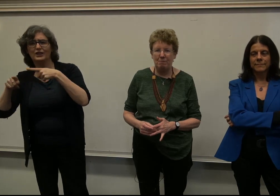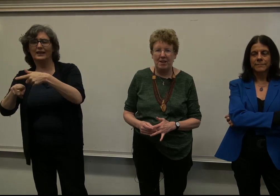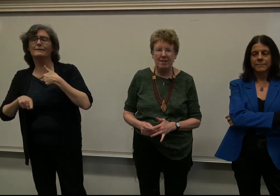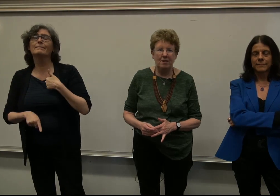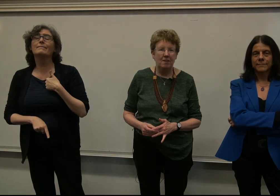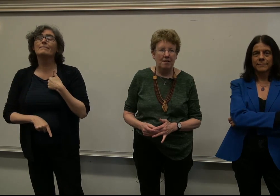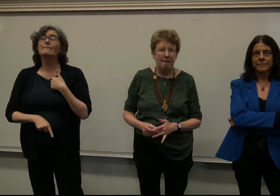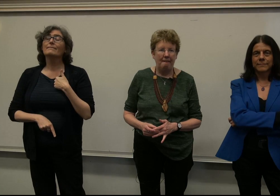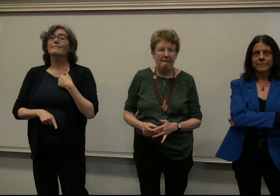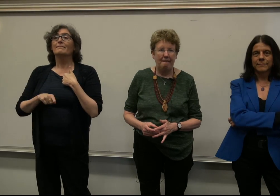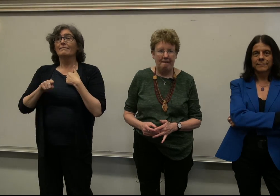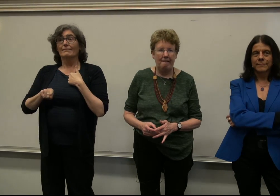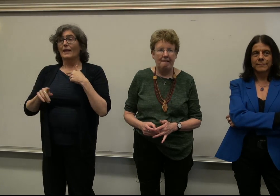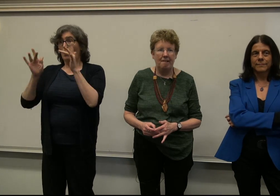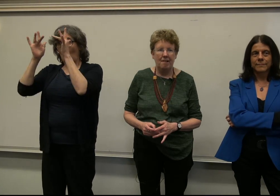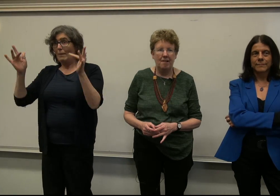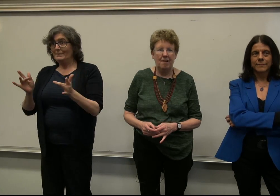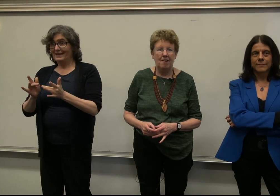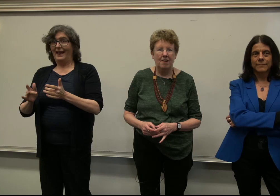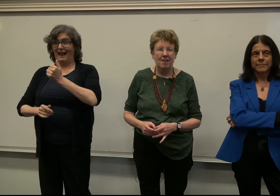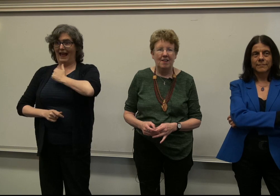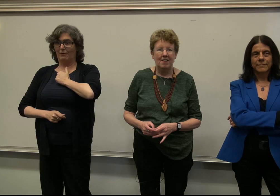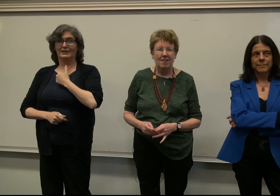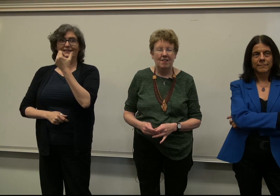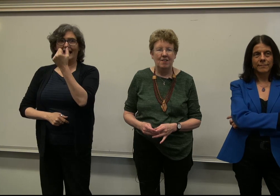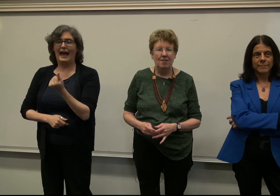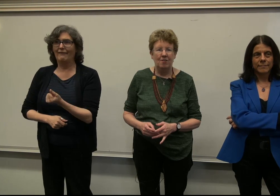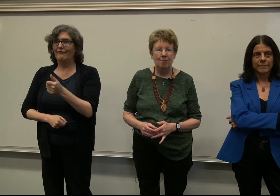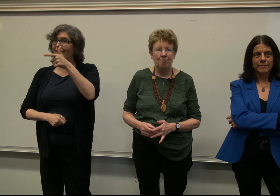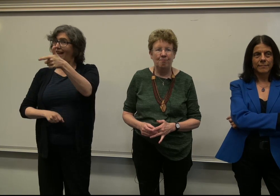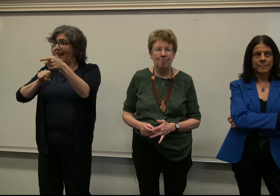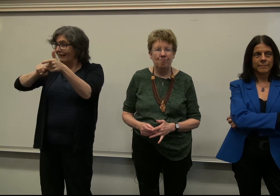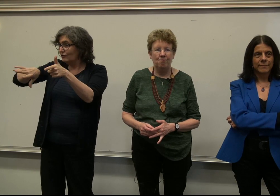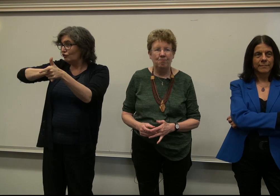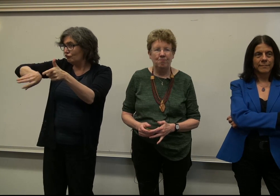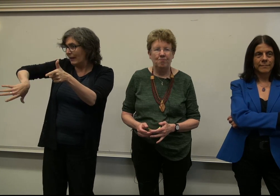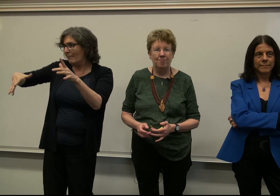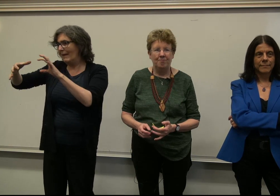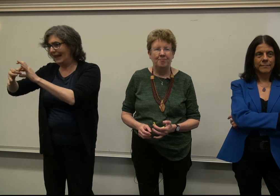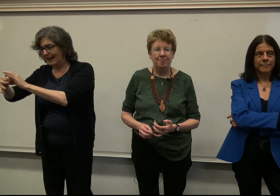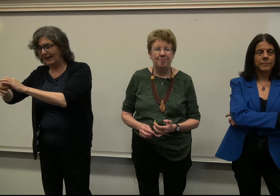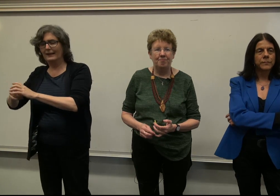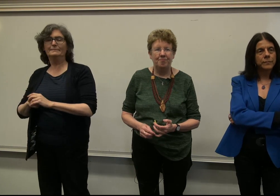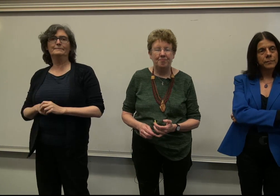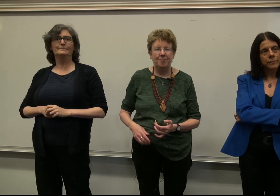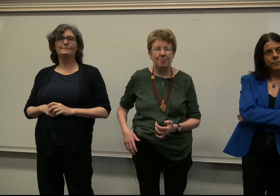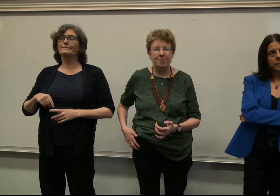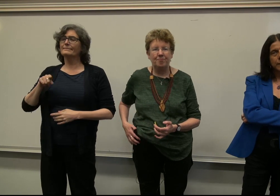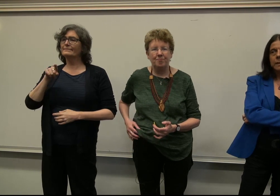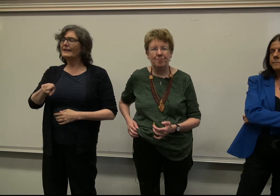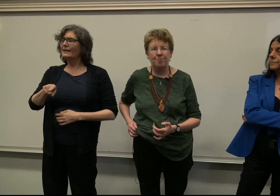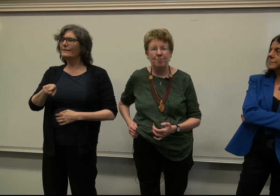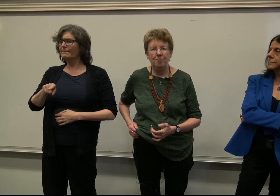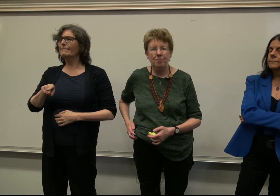our website. Can I just pause? Because last time there were problems with the framing. When it's on YouTube, it